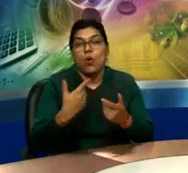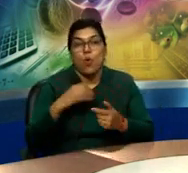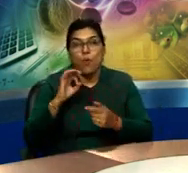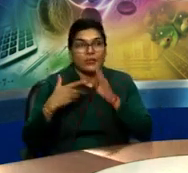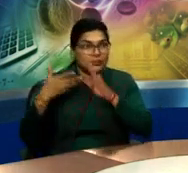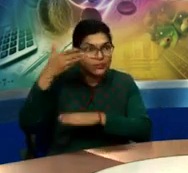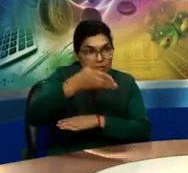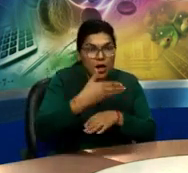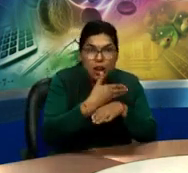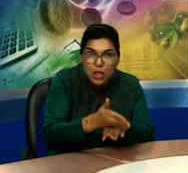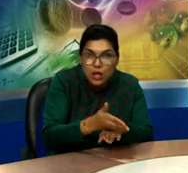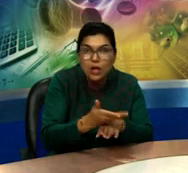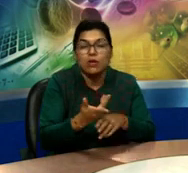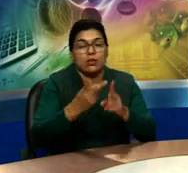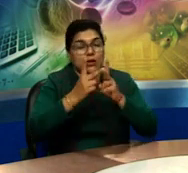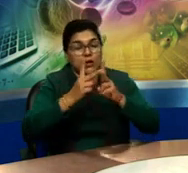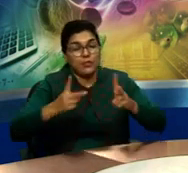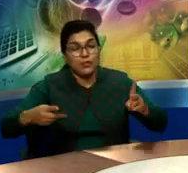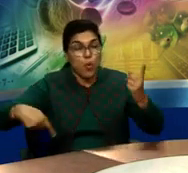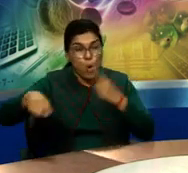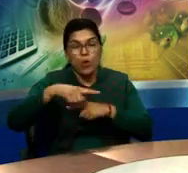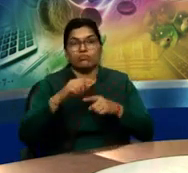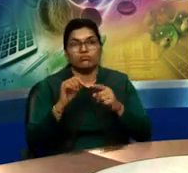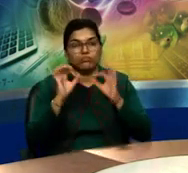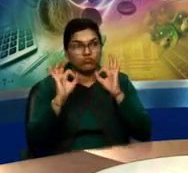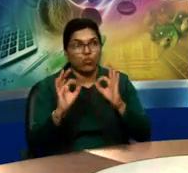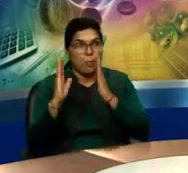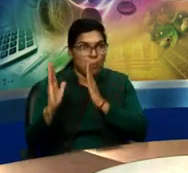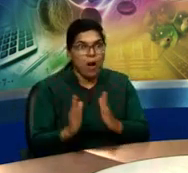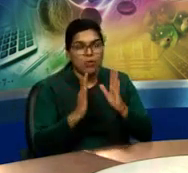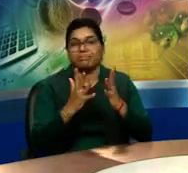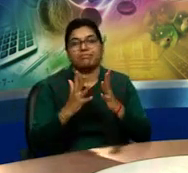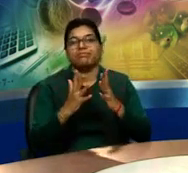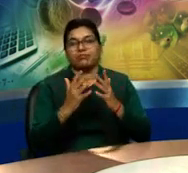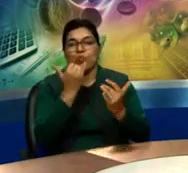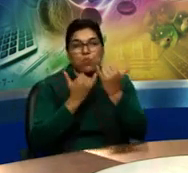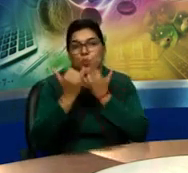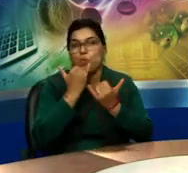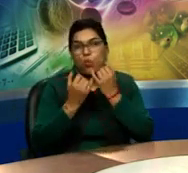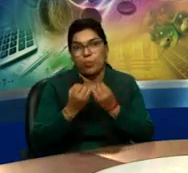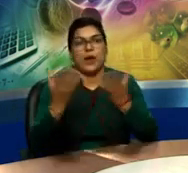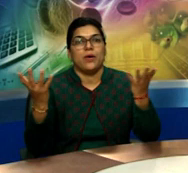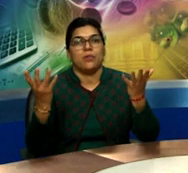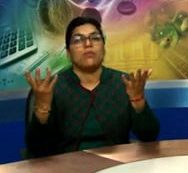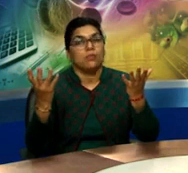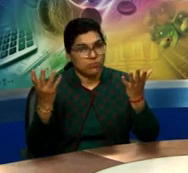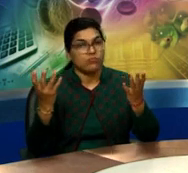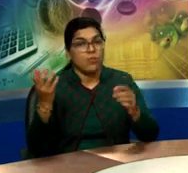reach school on time, they may miss their bus, and later on, if one thing is missed, then the